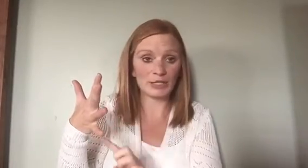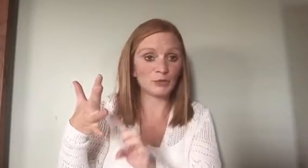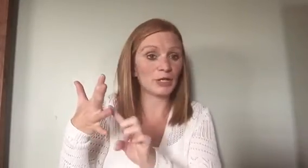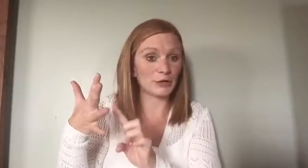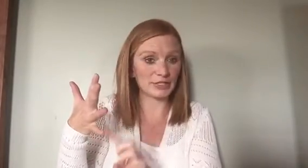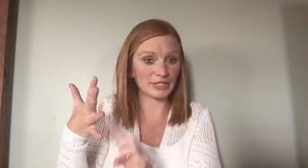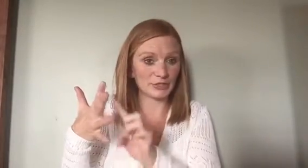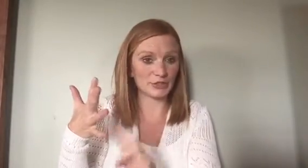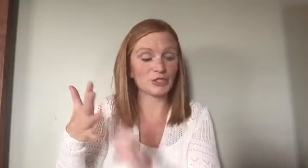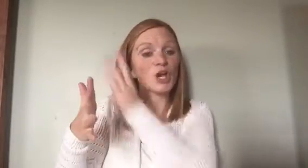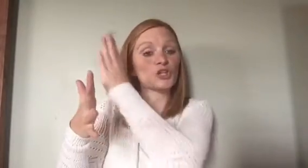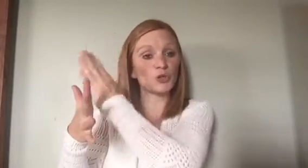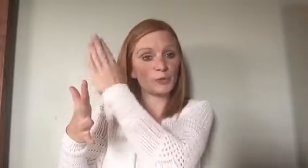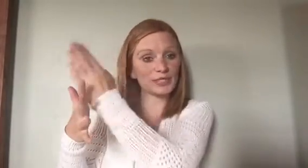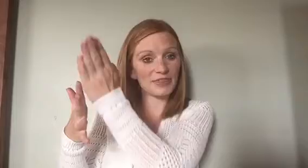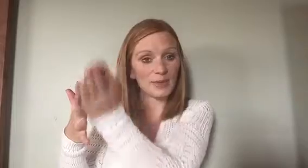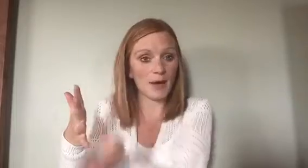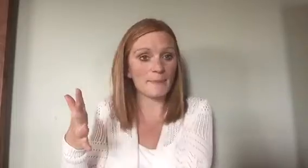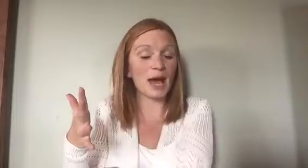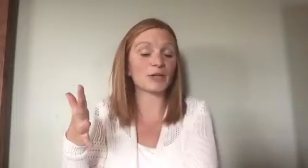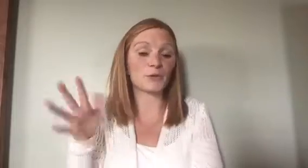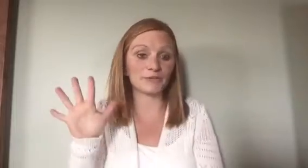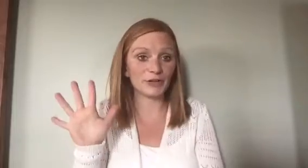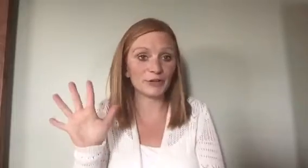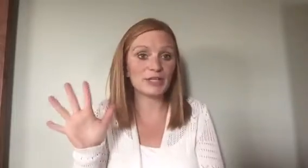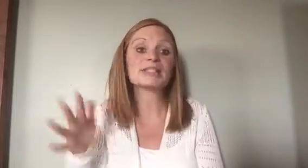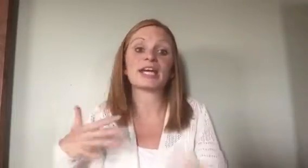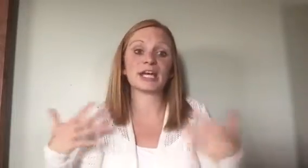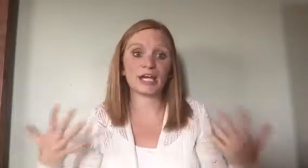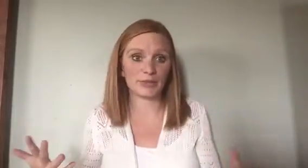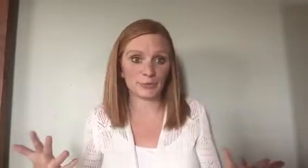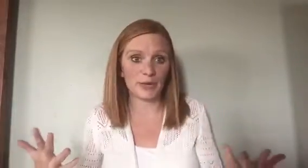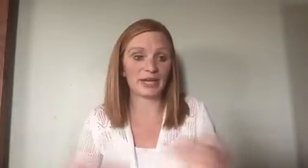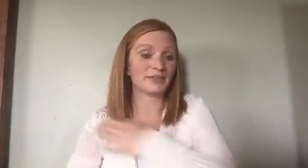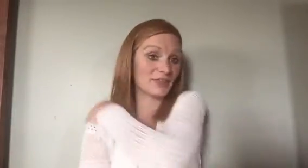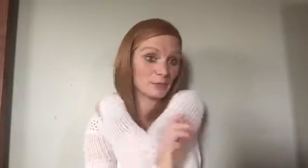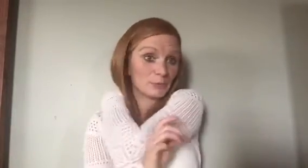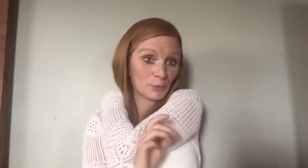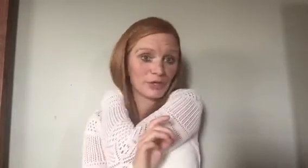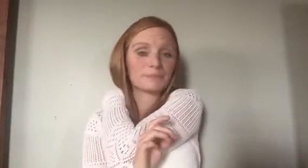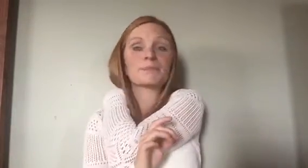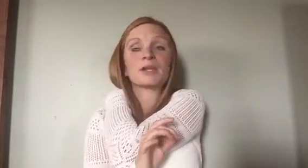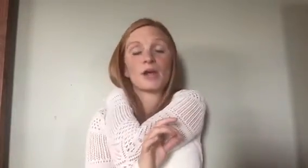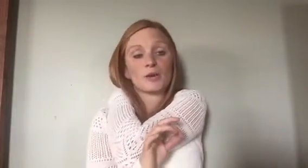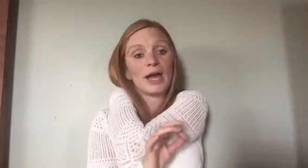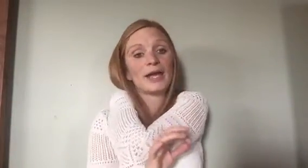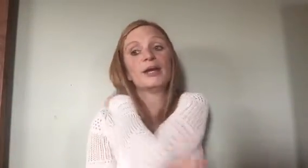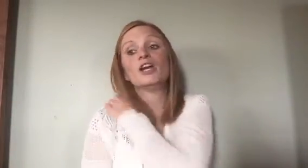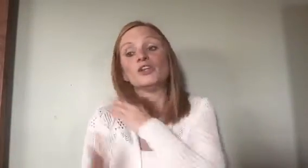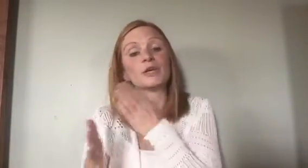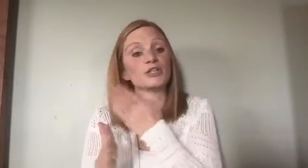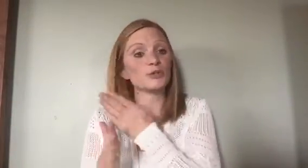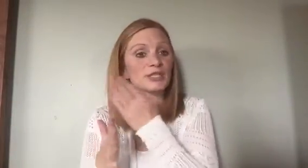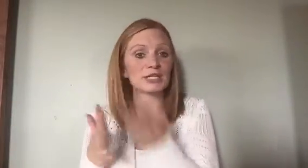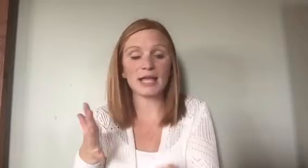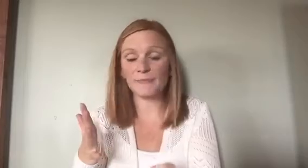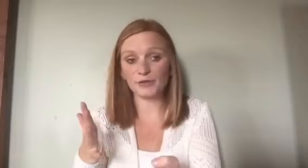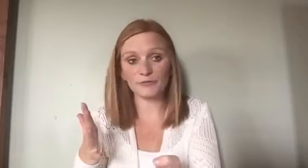2 younger sisters. So you set them up on your fingers in the rank that they were born. Okay? You can use this for